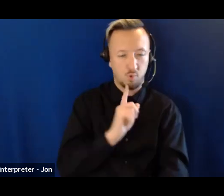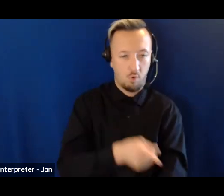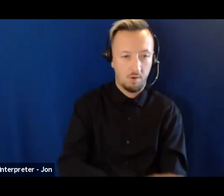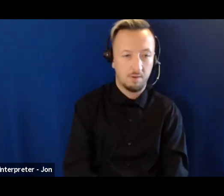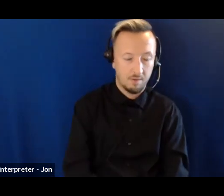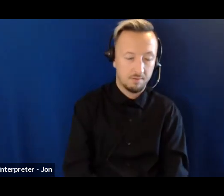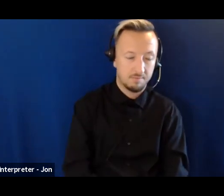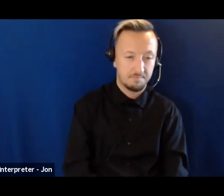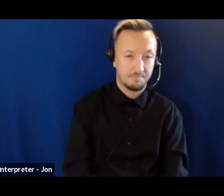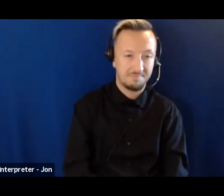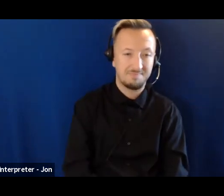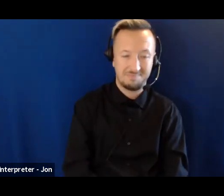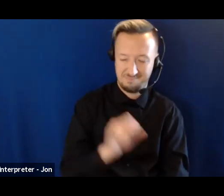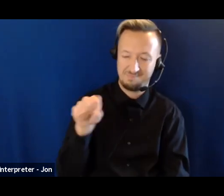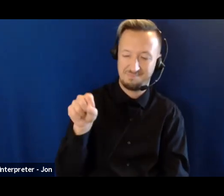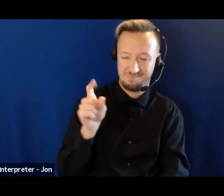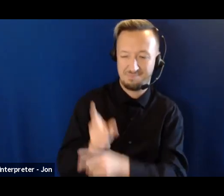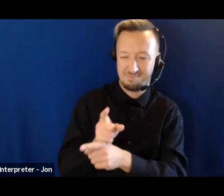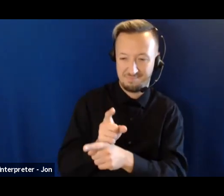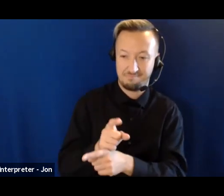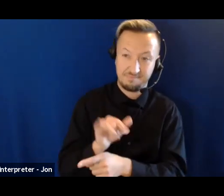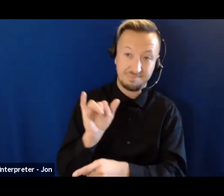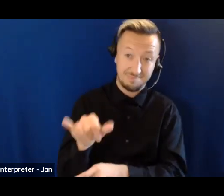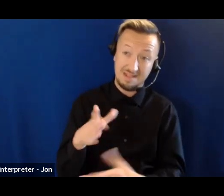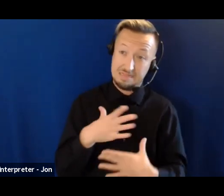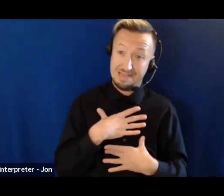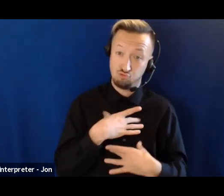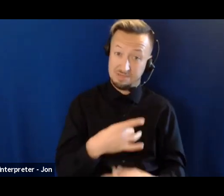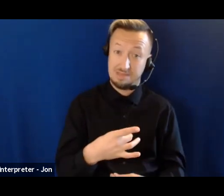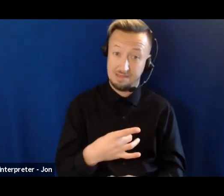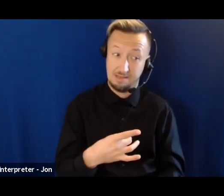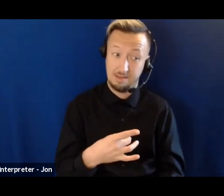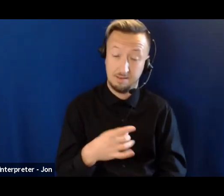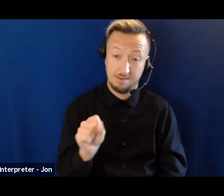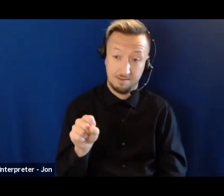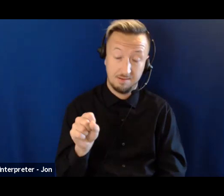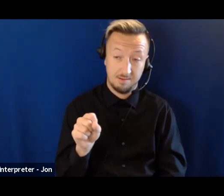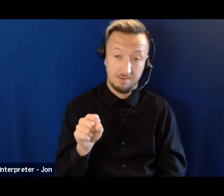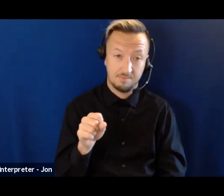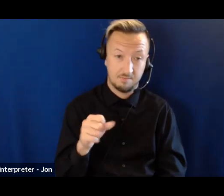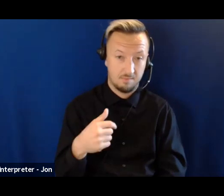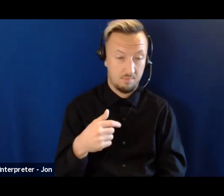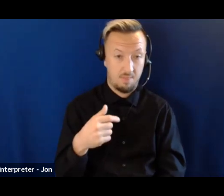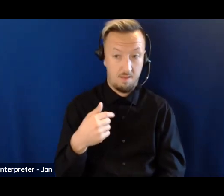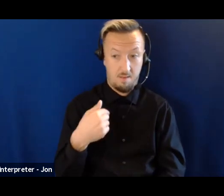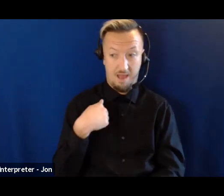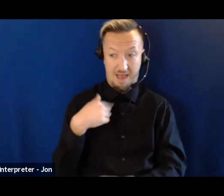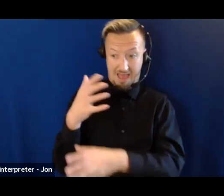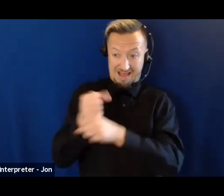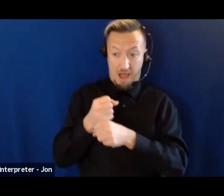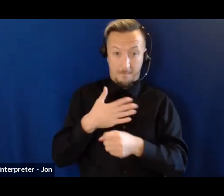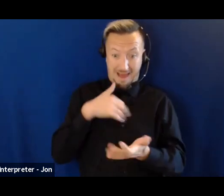Just saying. Yeah, that's been an interesting thing to deal with. I panicked when I got my letter